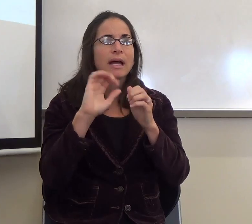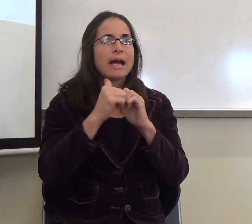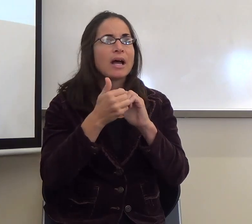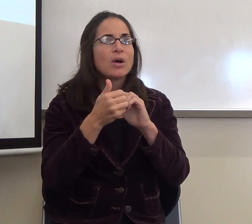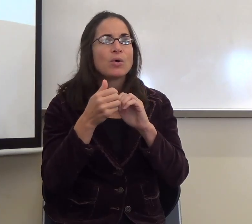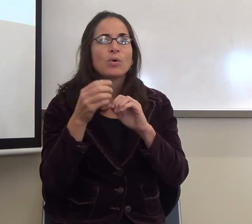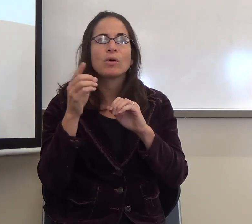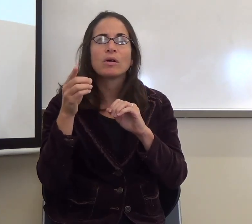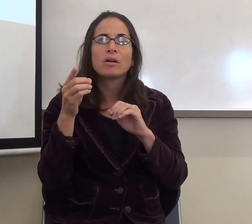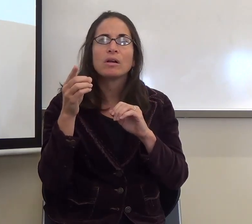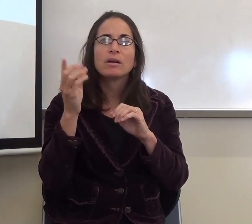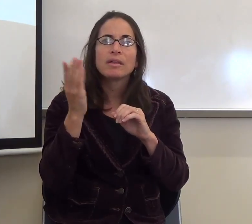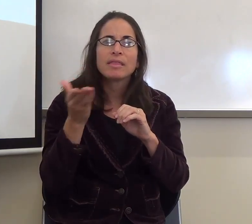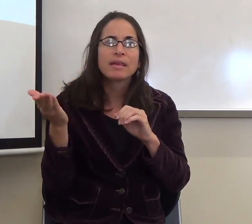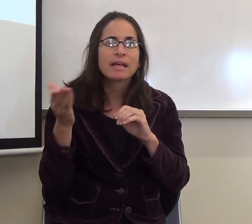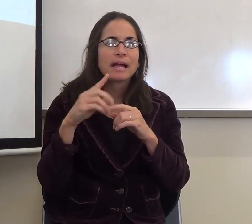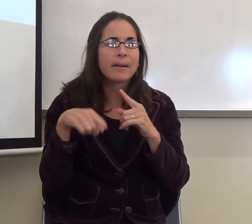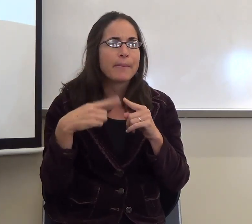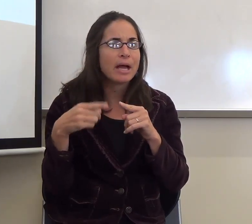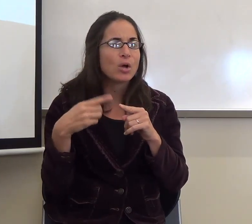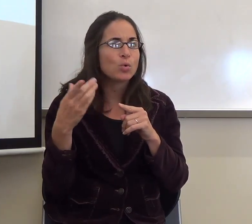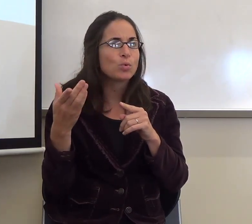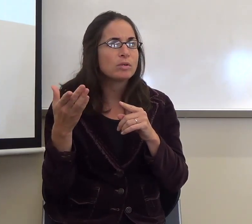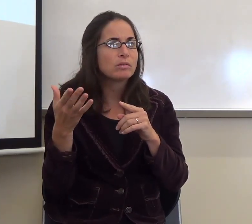Thing or thing out. Yes.